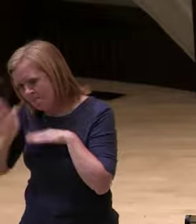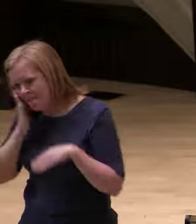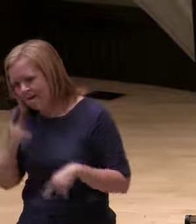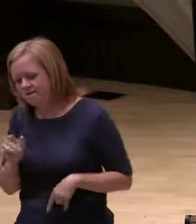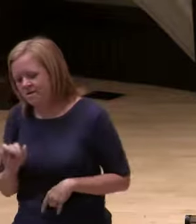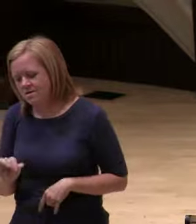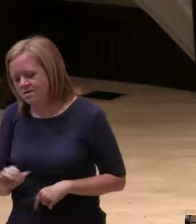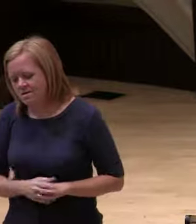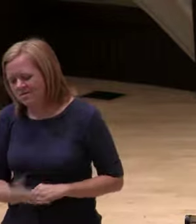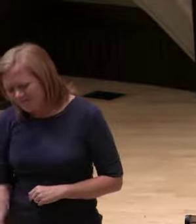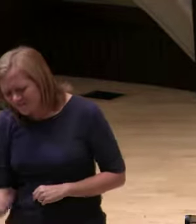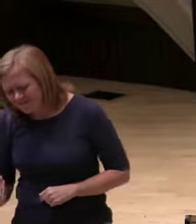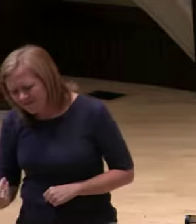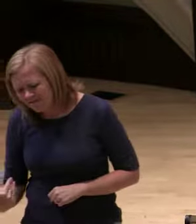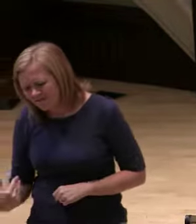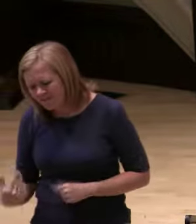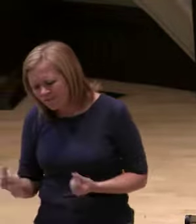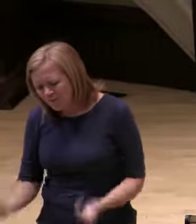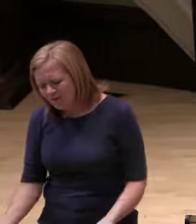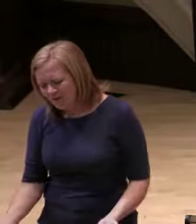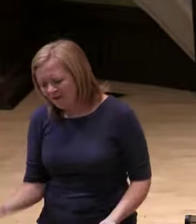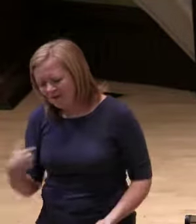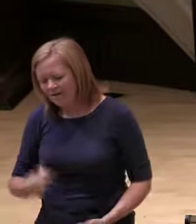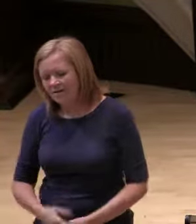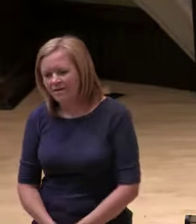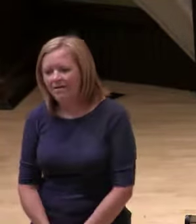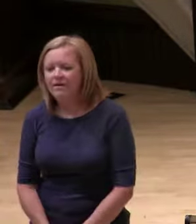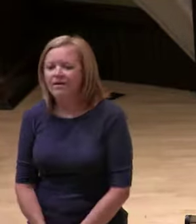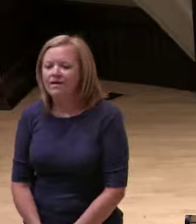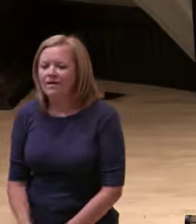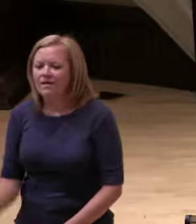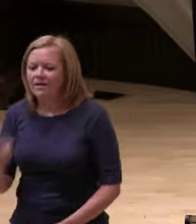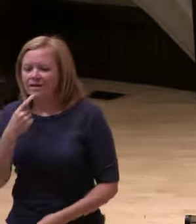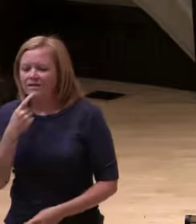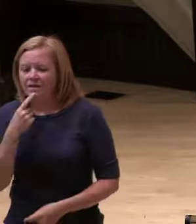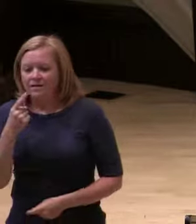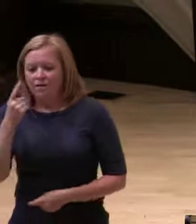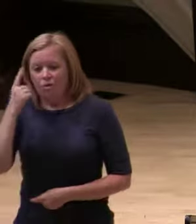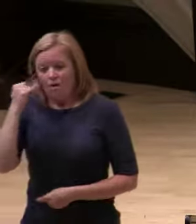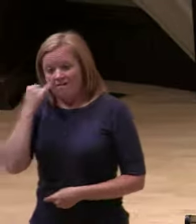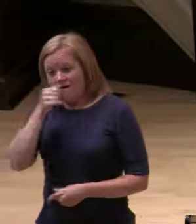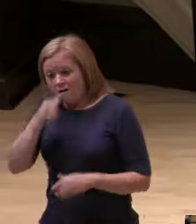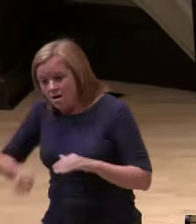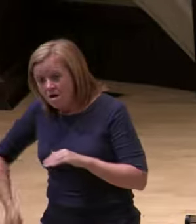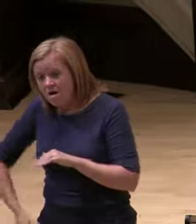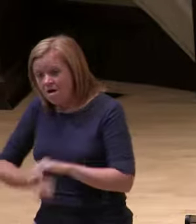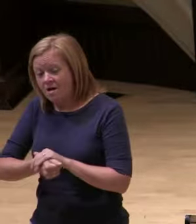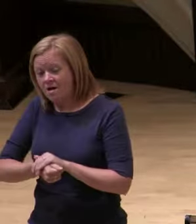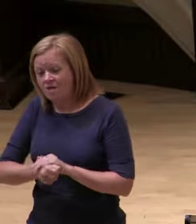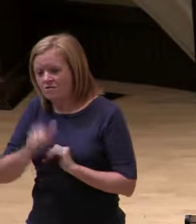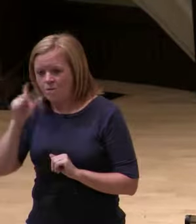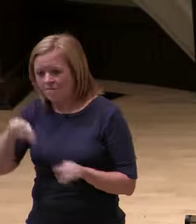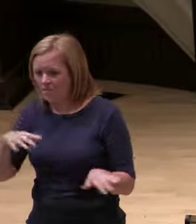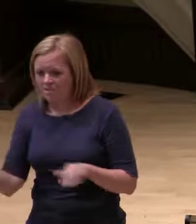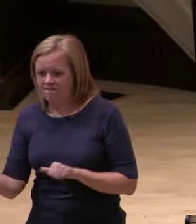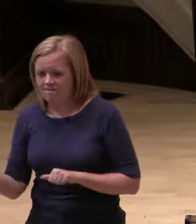I said to him, "Come out from under there. What are you doing?" He said, "I thought if I hid under here, I wouldn't have to